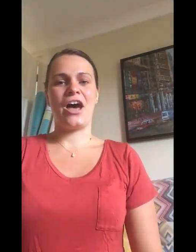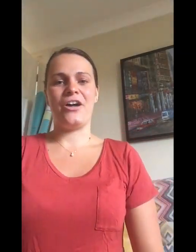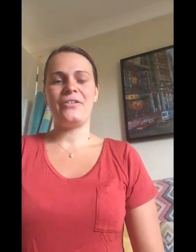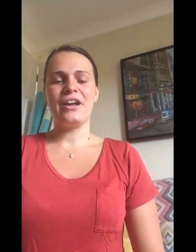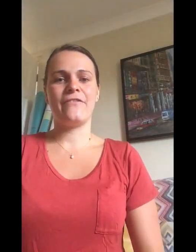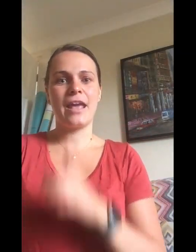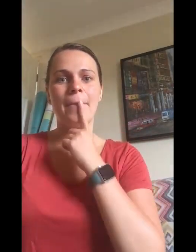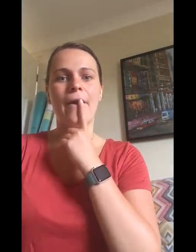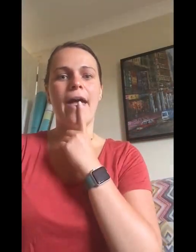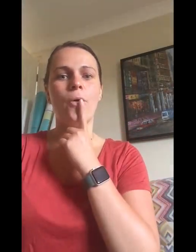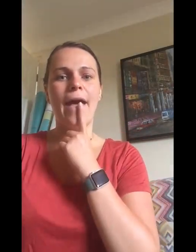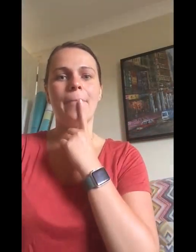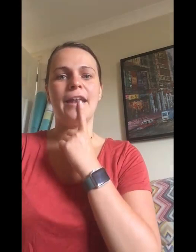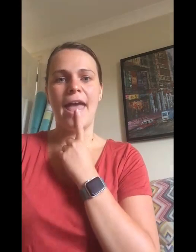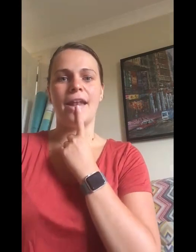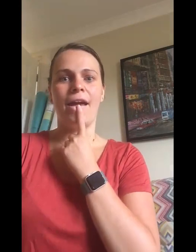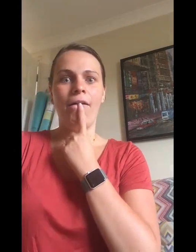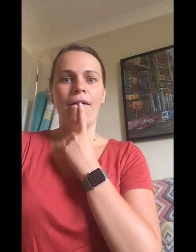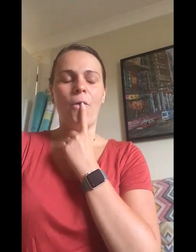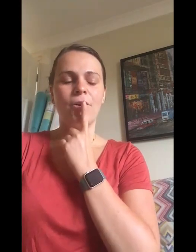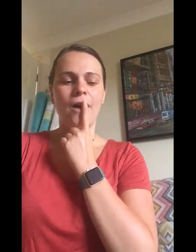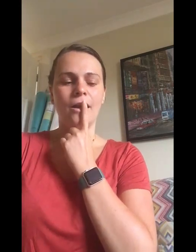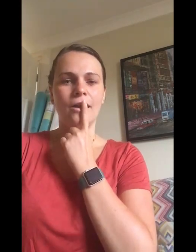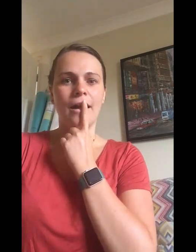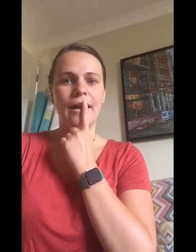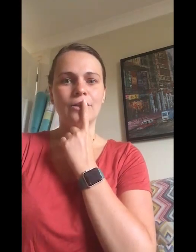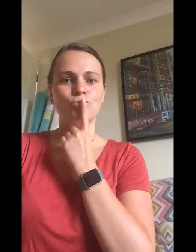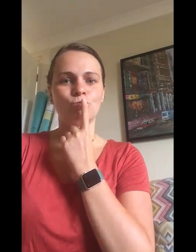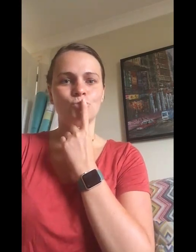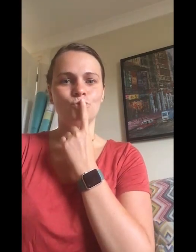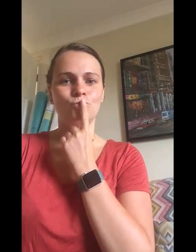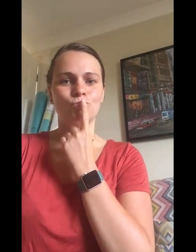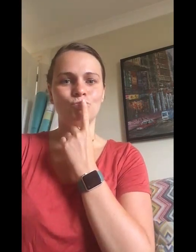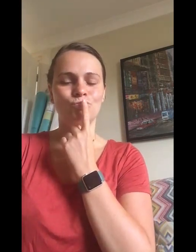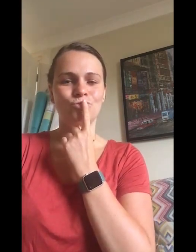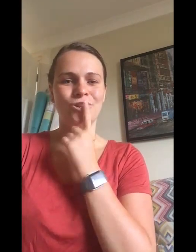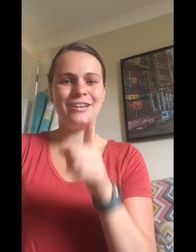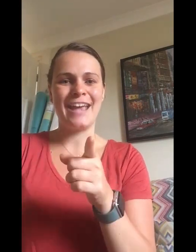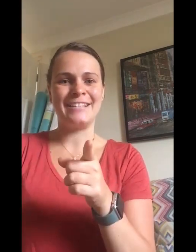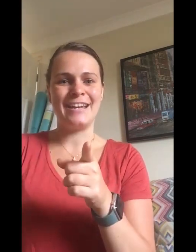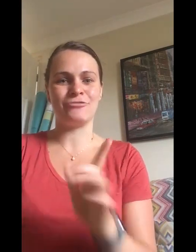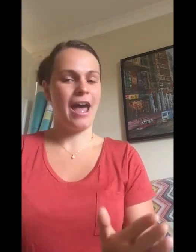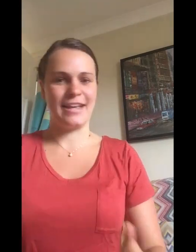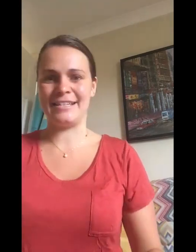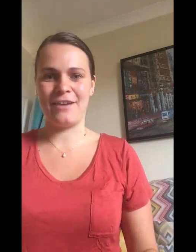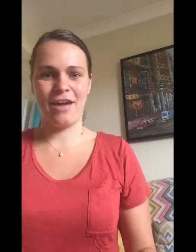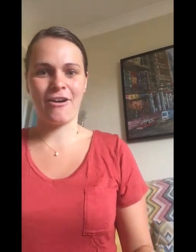So, think about L, M and N. What could R look like? Good guesses. Right, let's see if they're